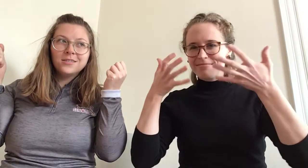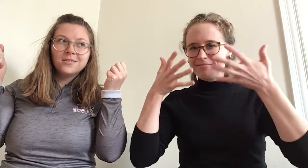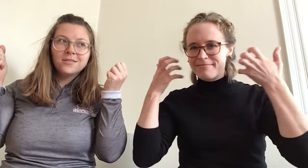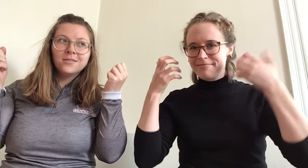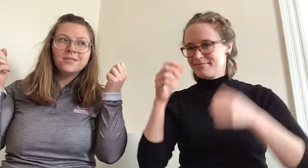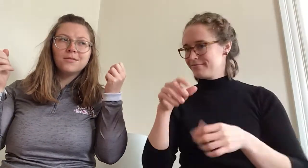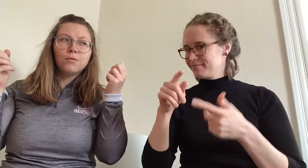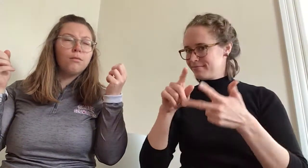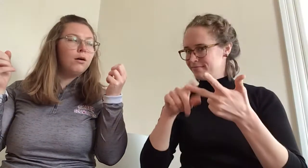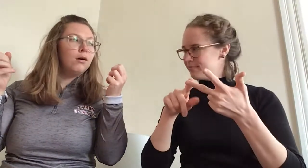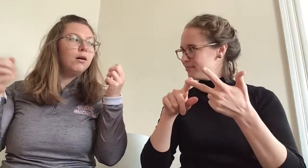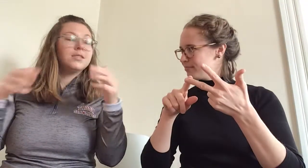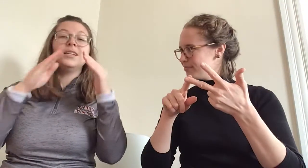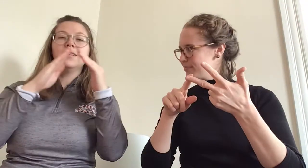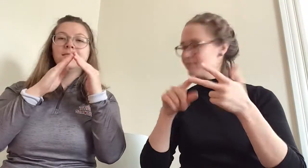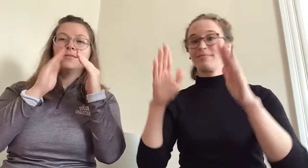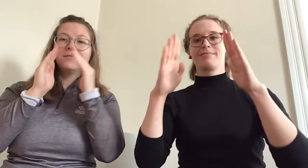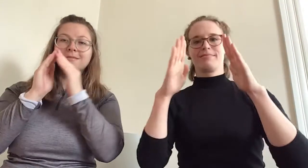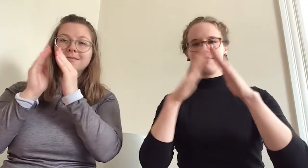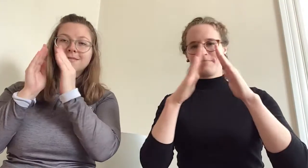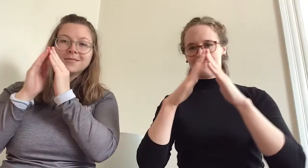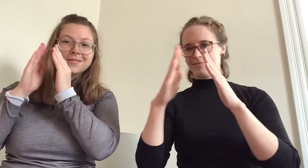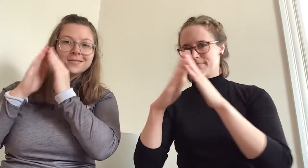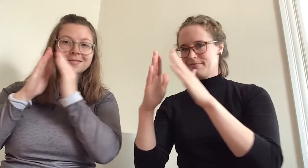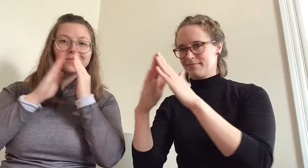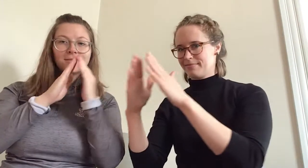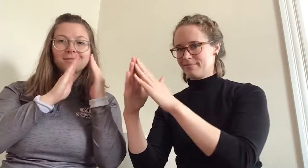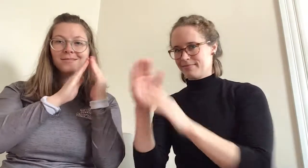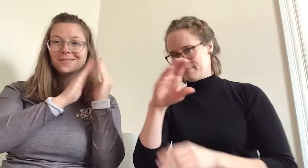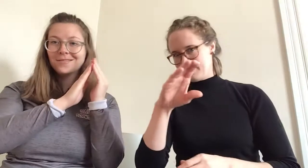and city.